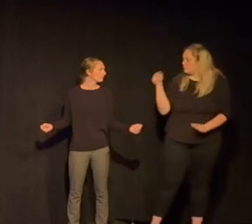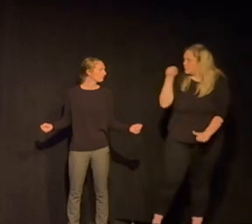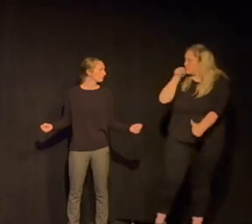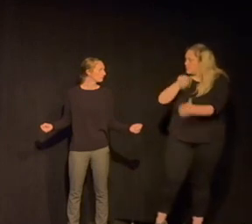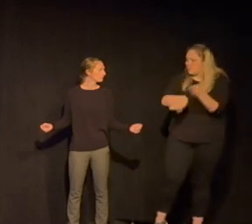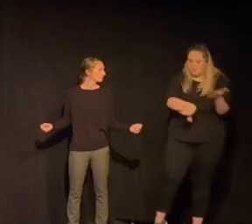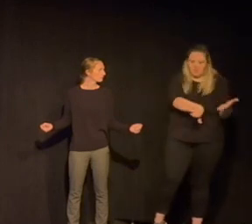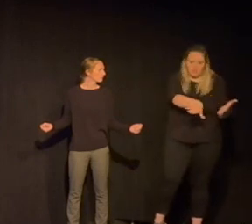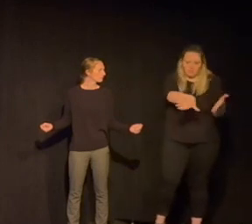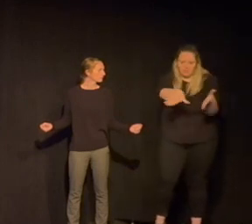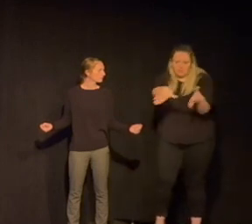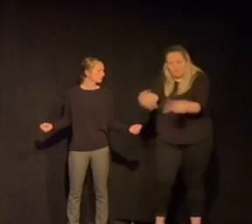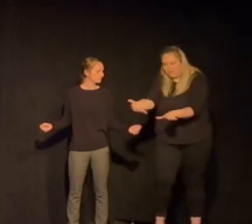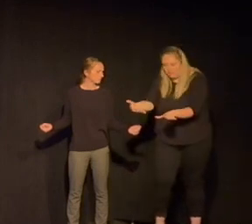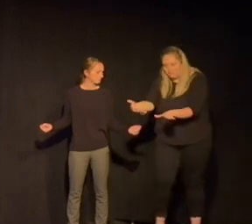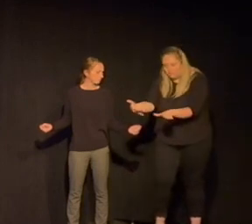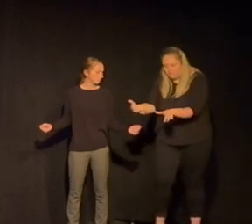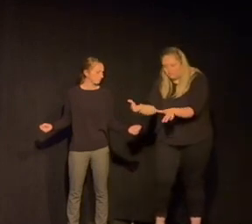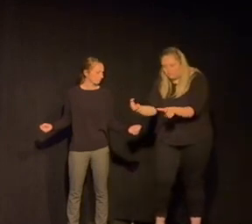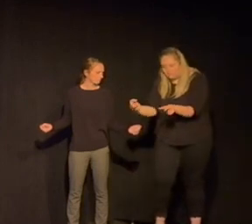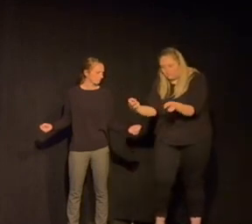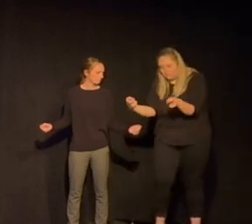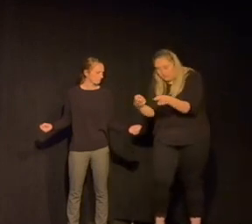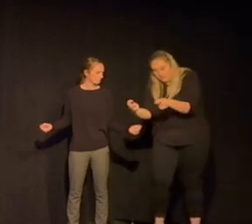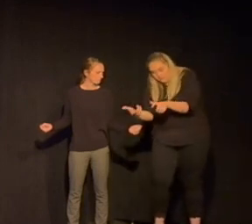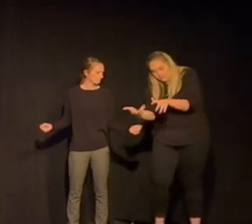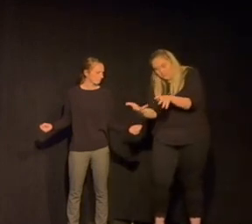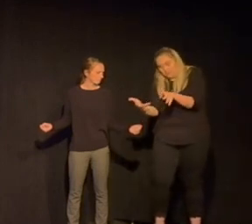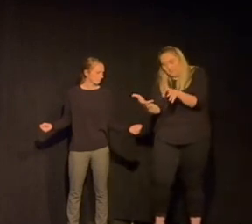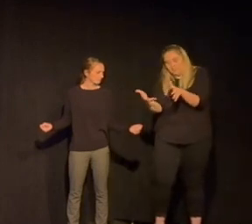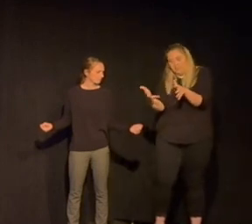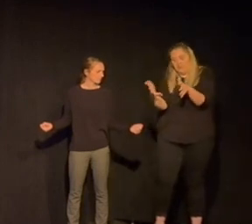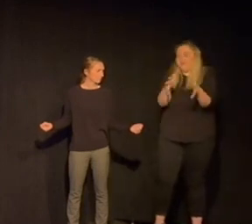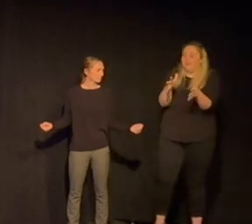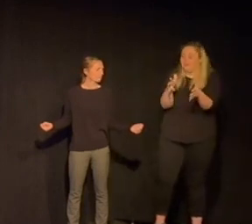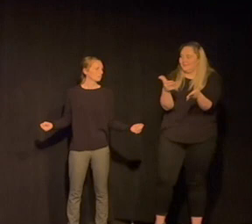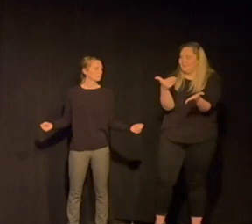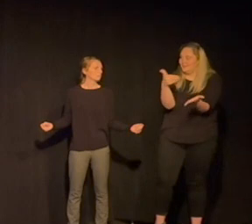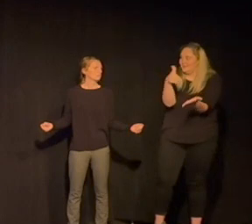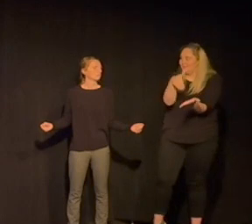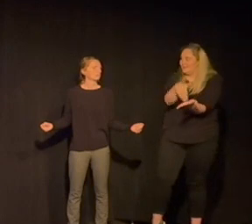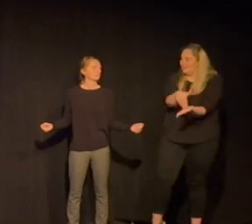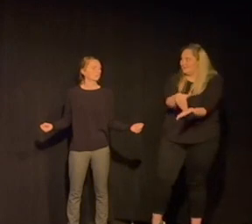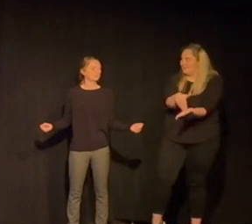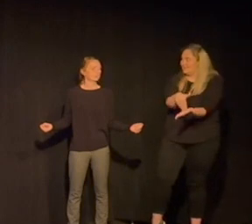you and bring you back to life again.